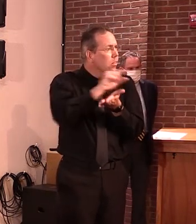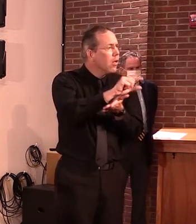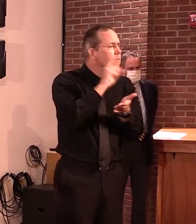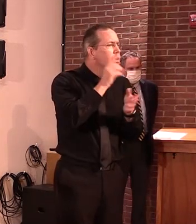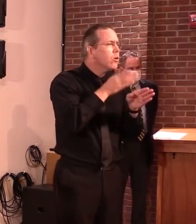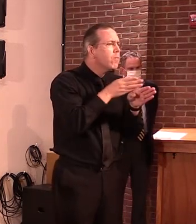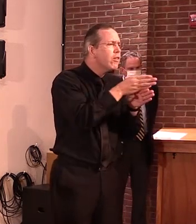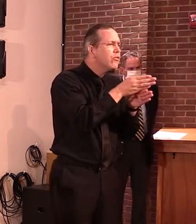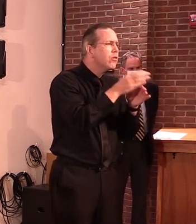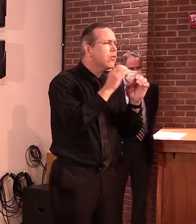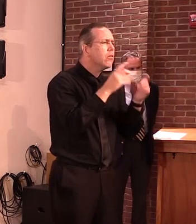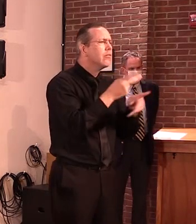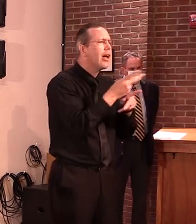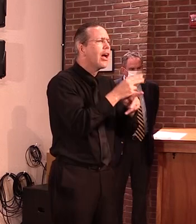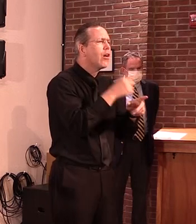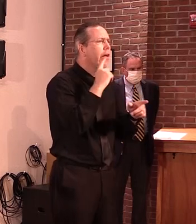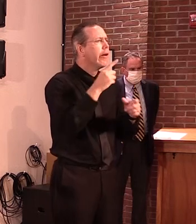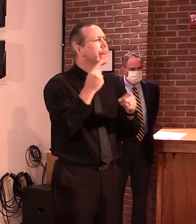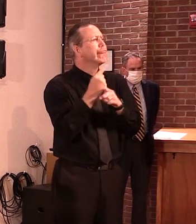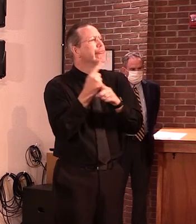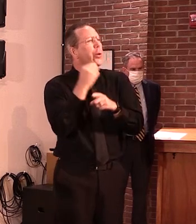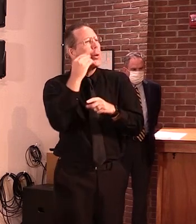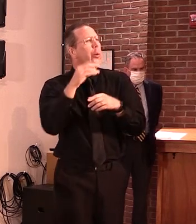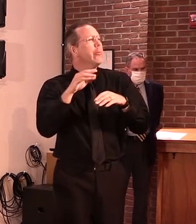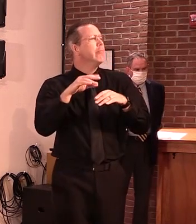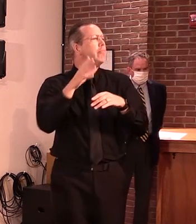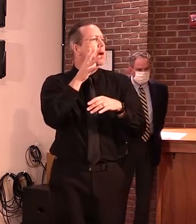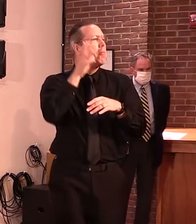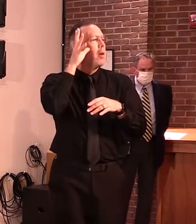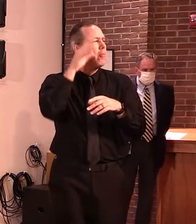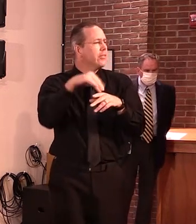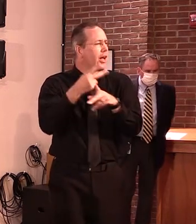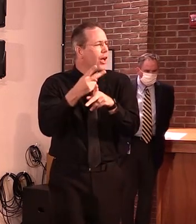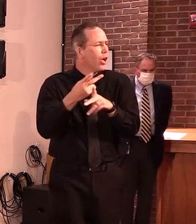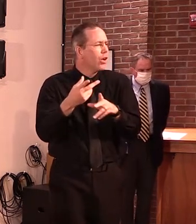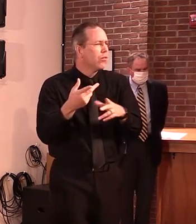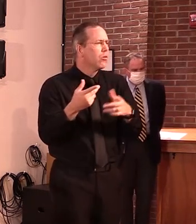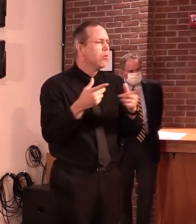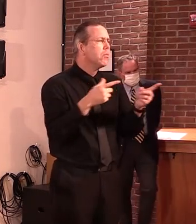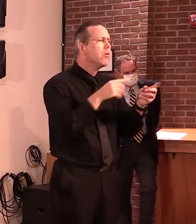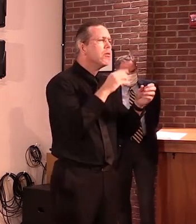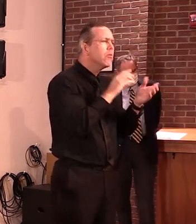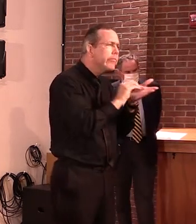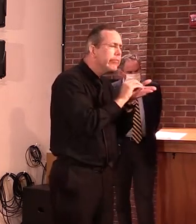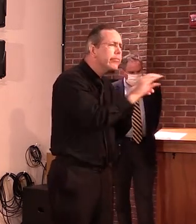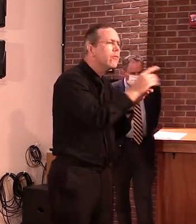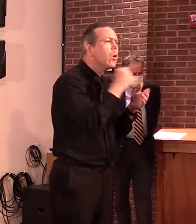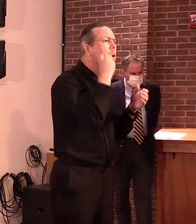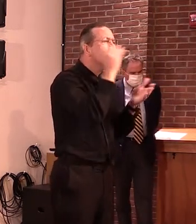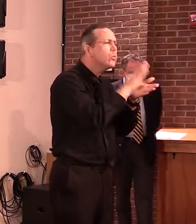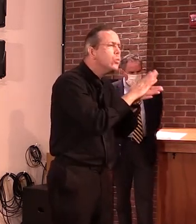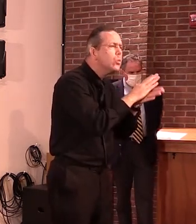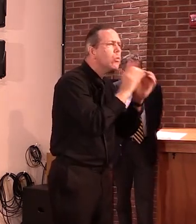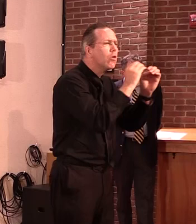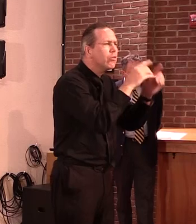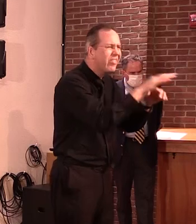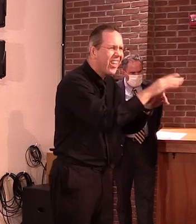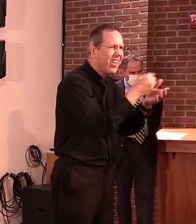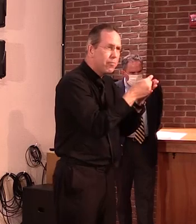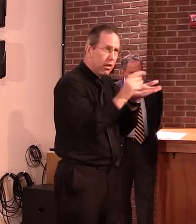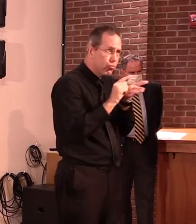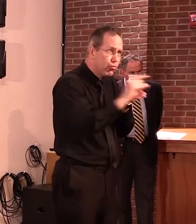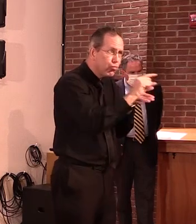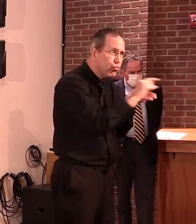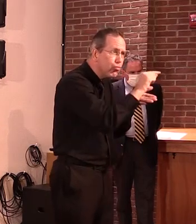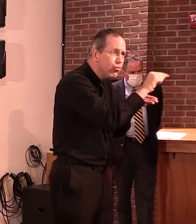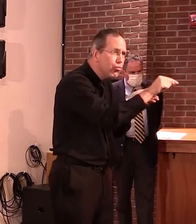I'd be happy to have the conversation. There's been resistance to that in the legislature, but you know, with this pandemic, I